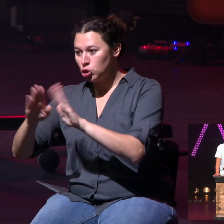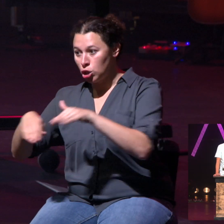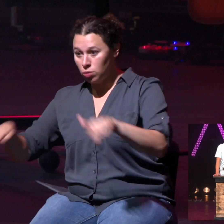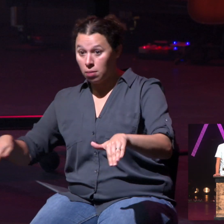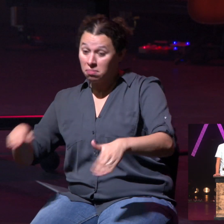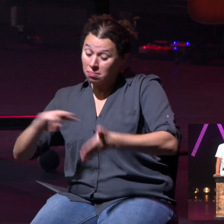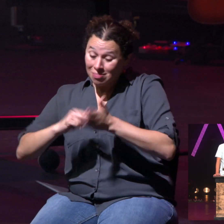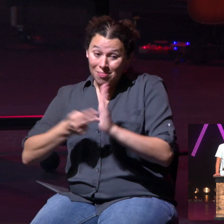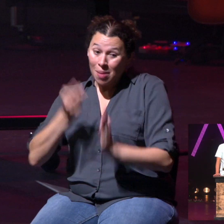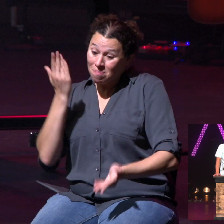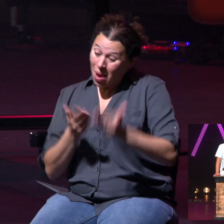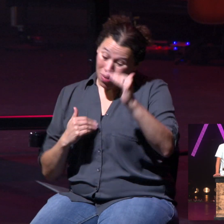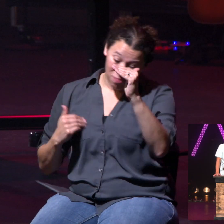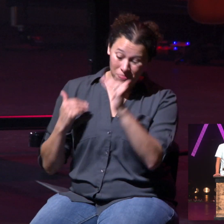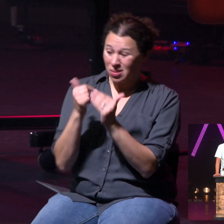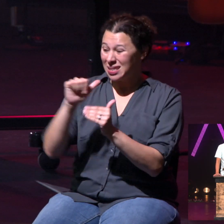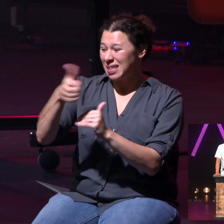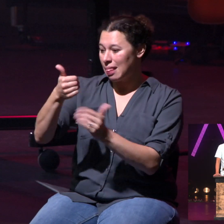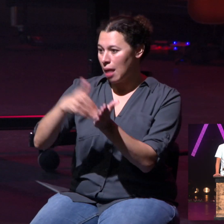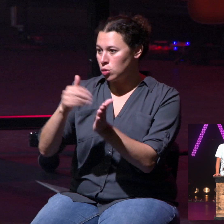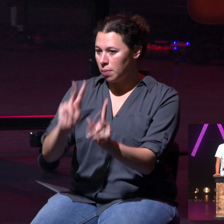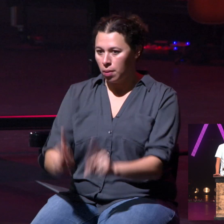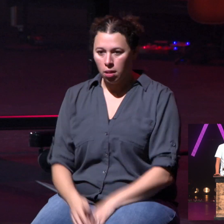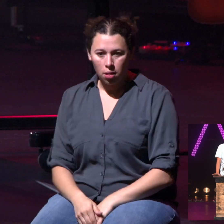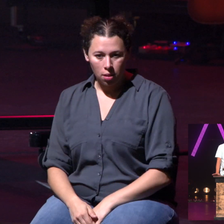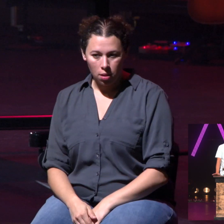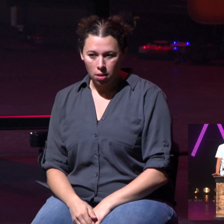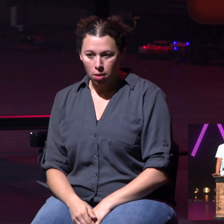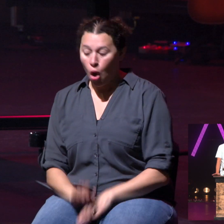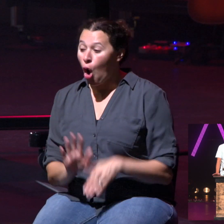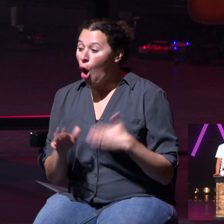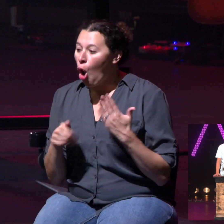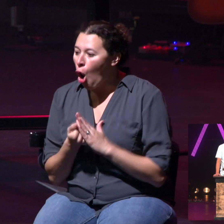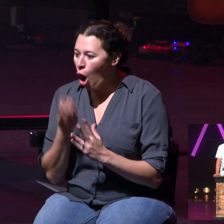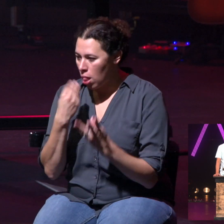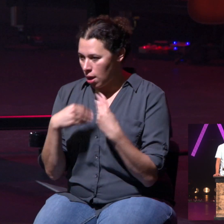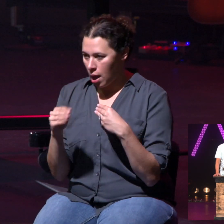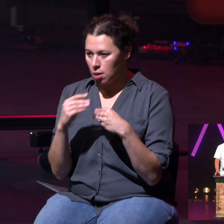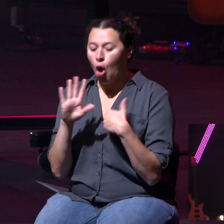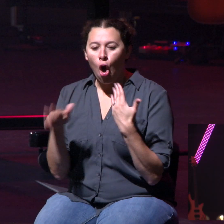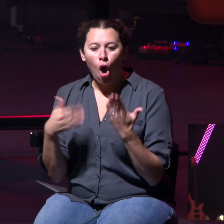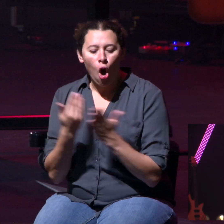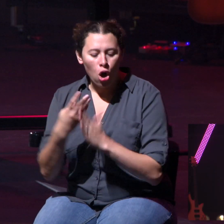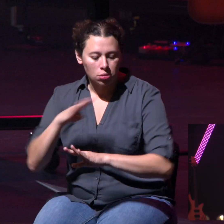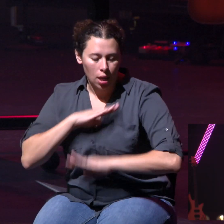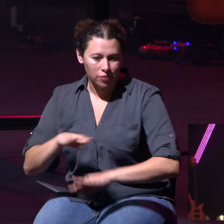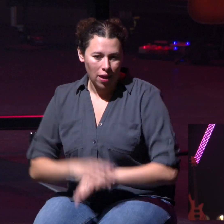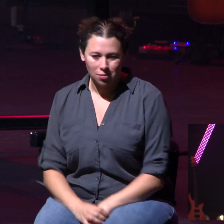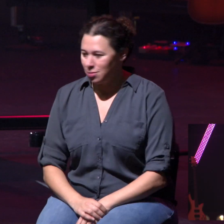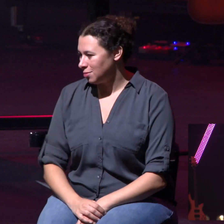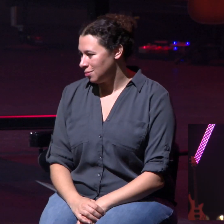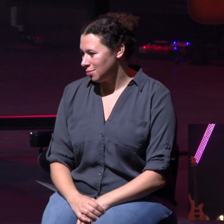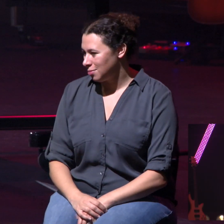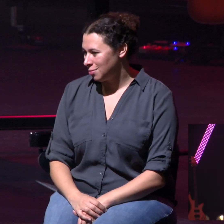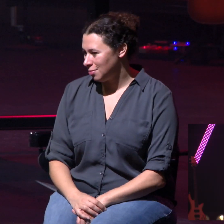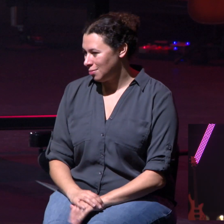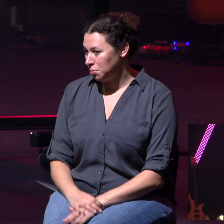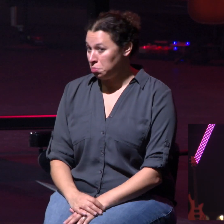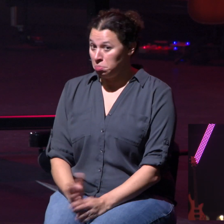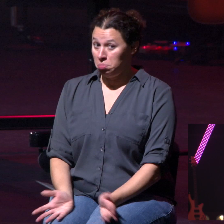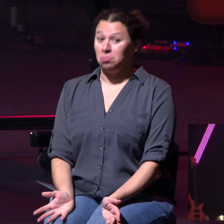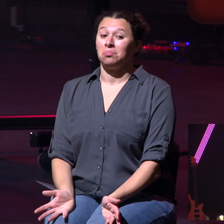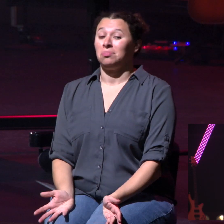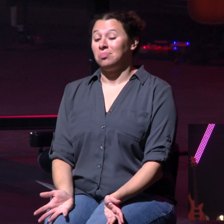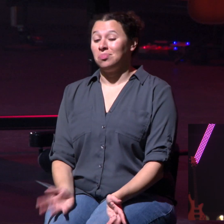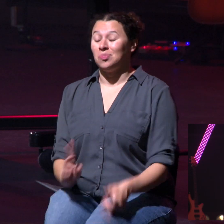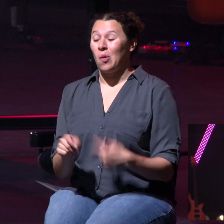all satisfied. They all ate and they were all satisfied. So here's the question that I have when I read